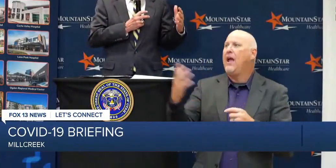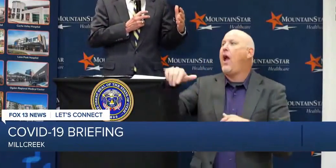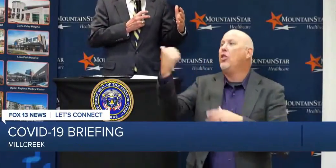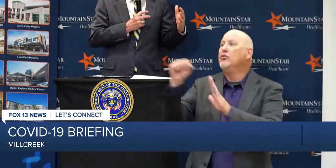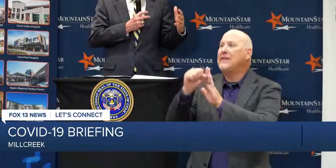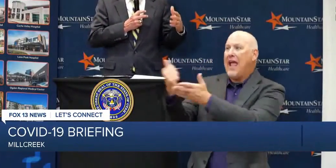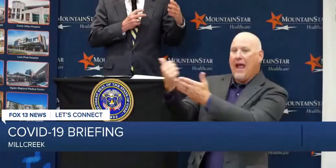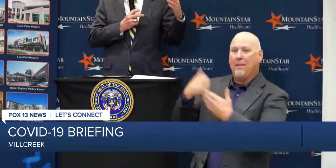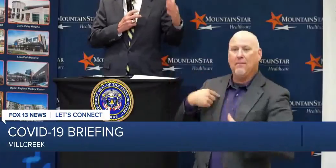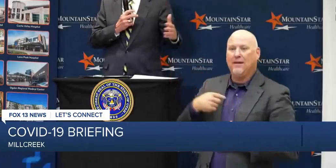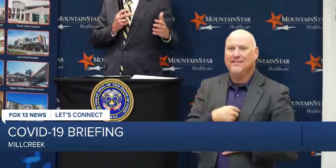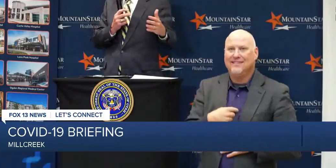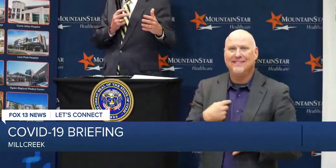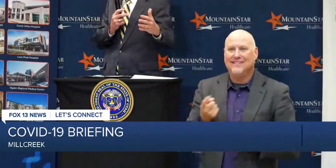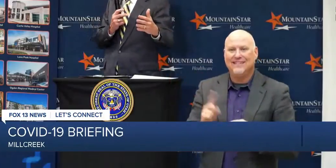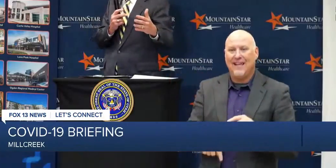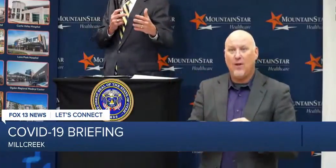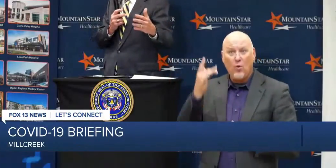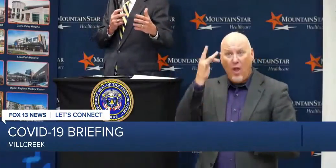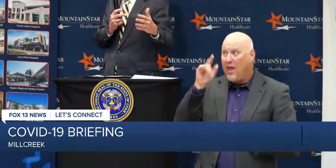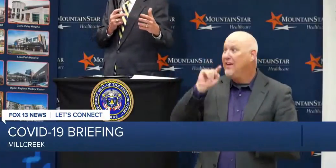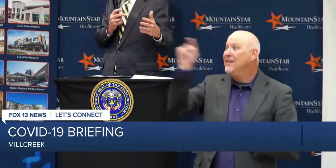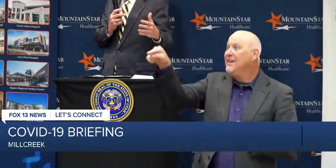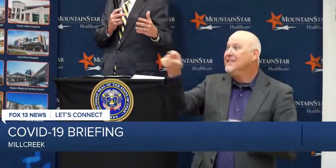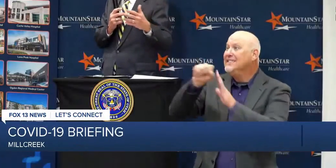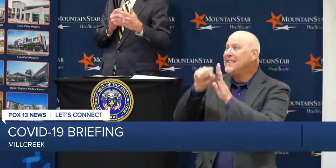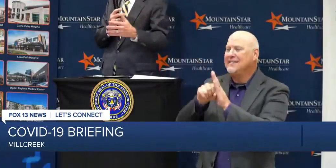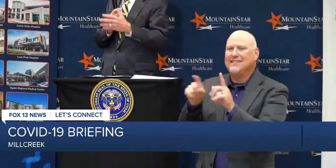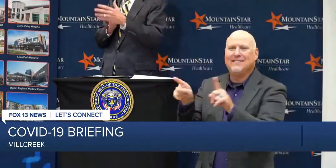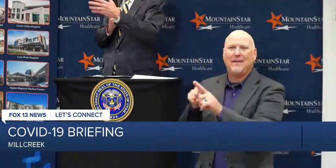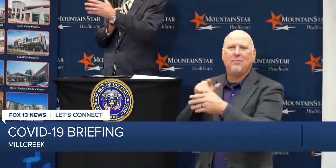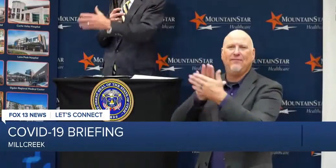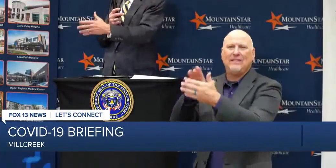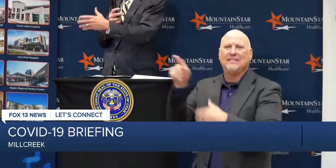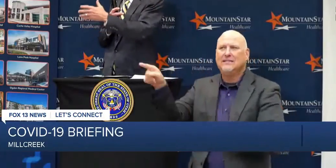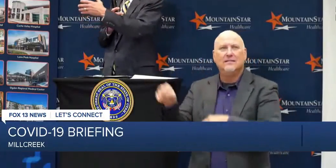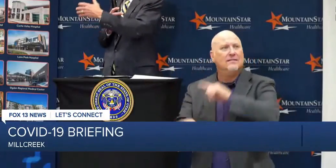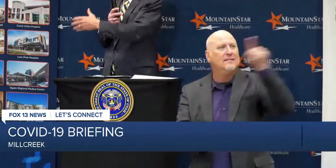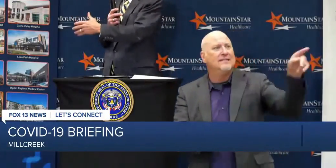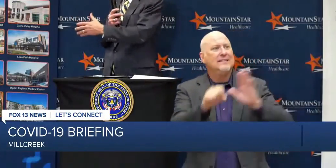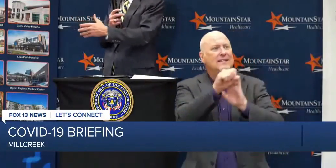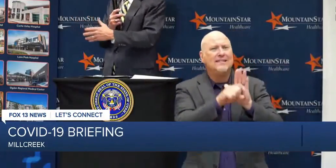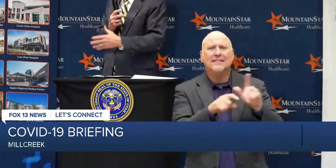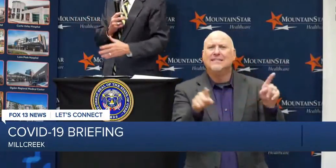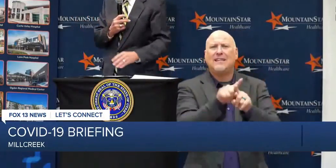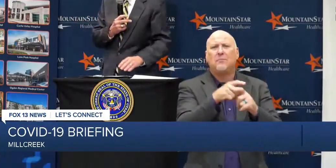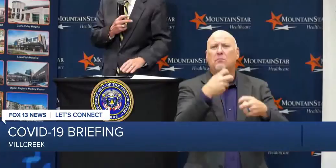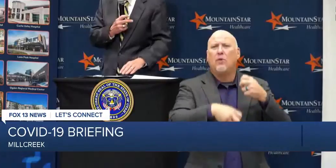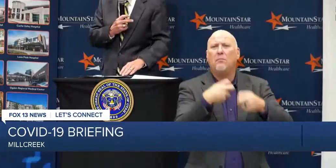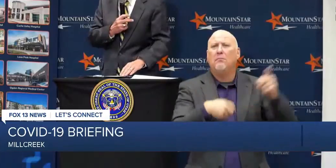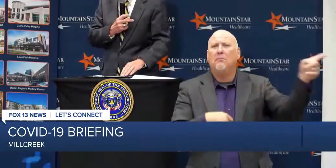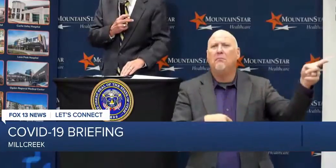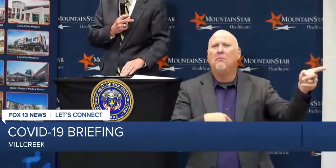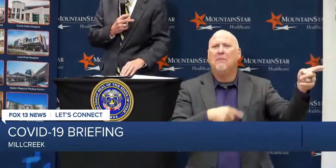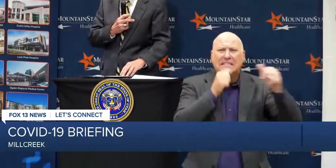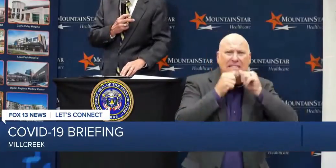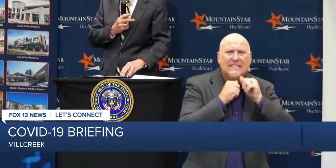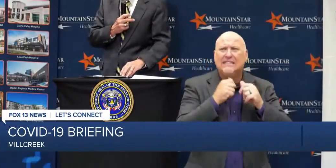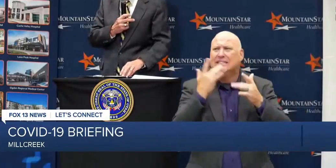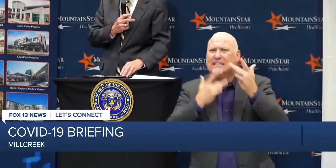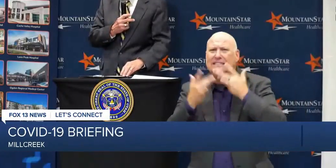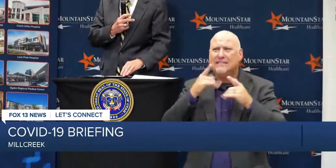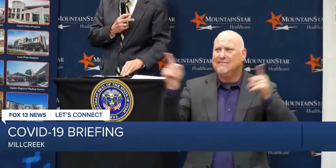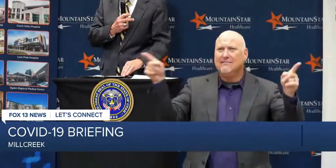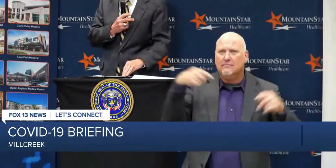to manage themselves. They're not going to be in a position to export help, nurses, techs, docs, for our